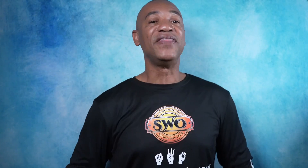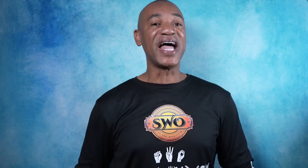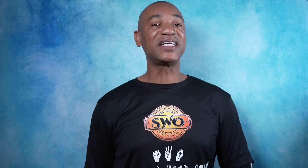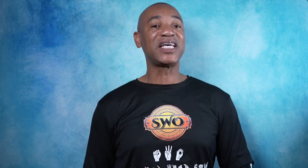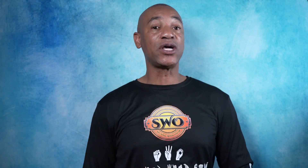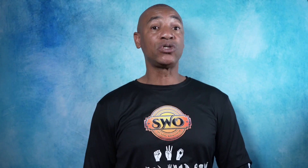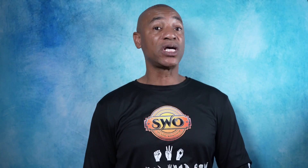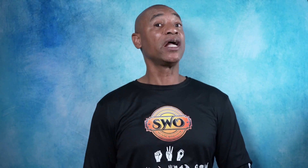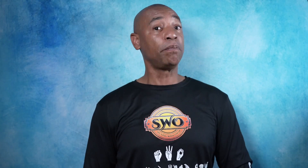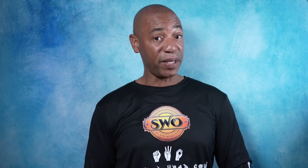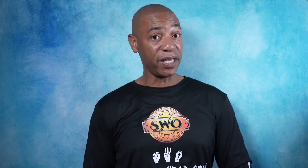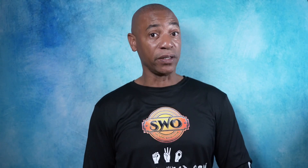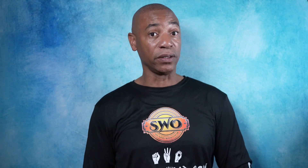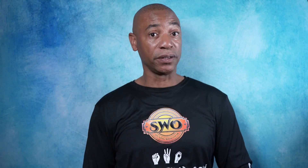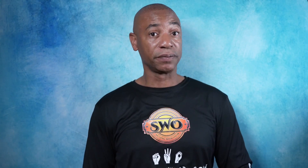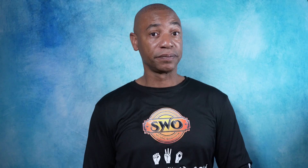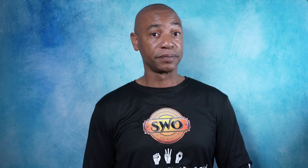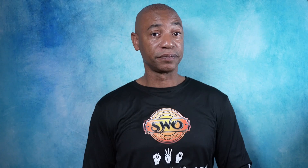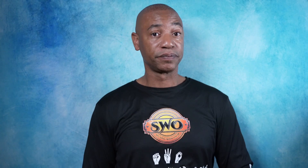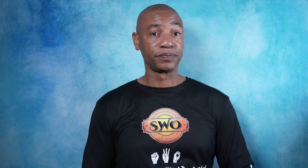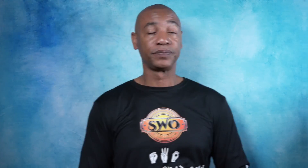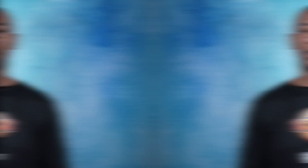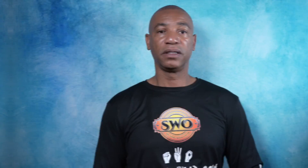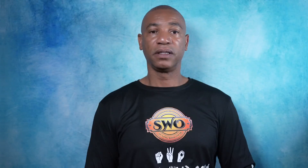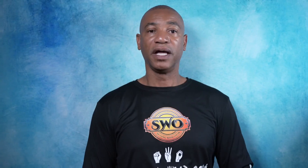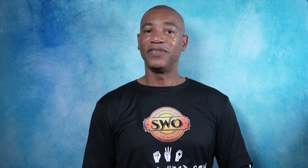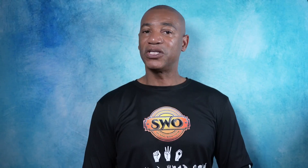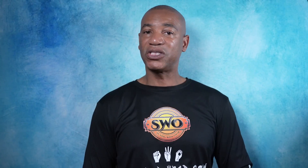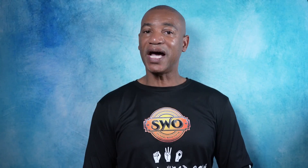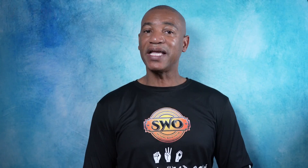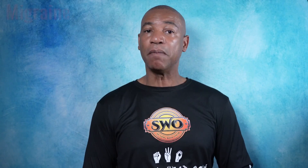That is how you sign pill. The sign